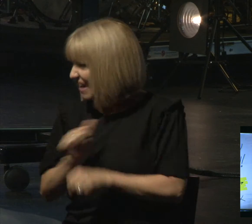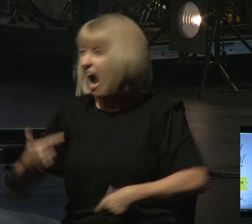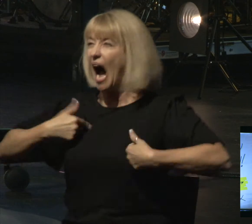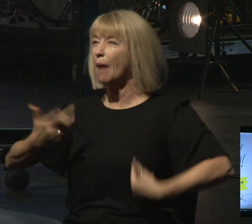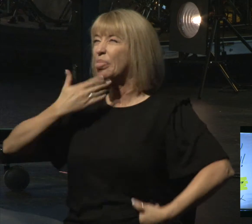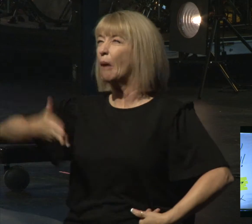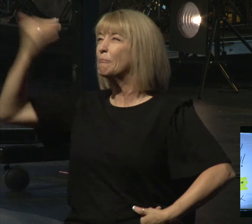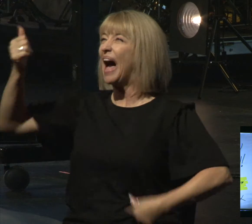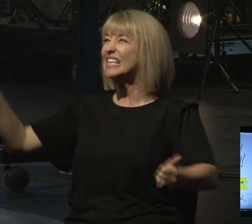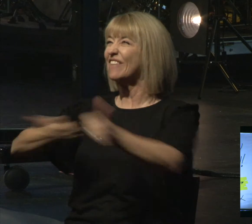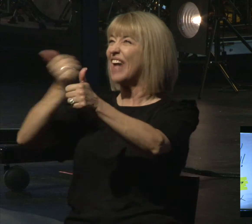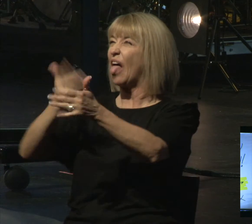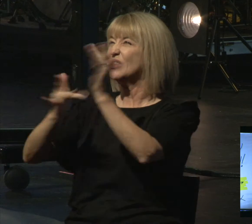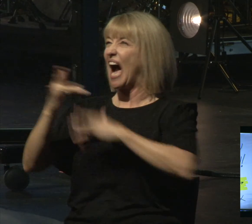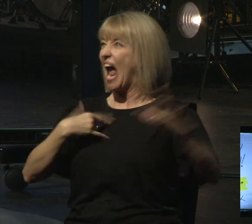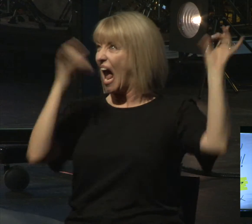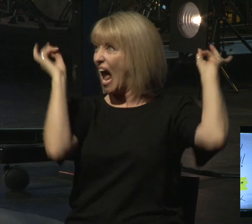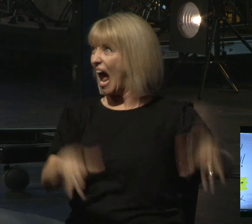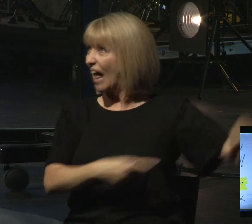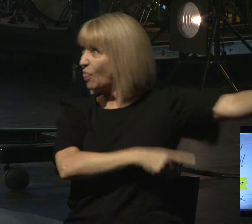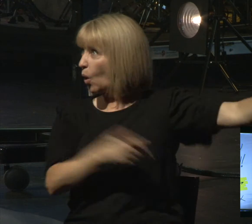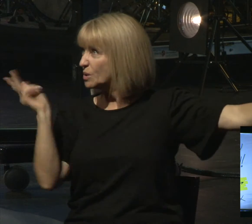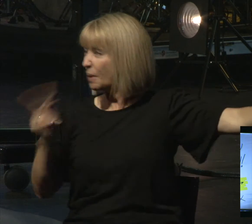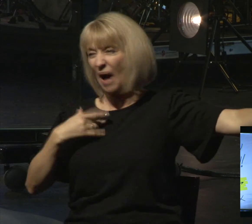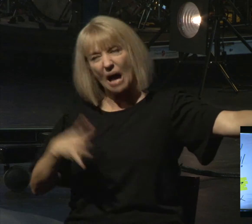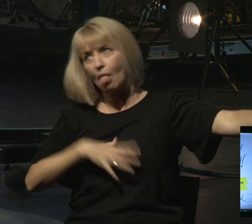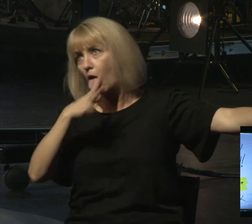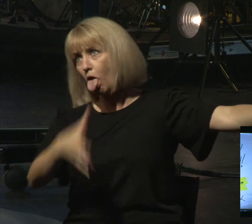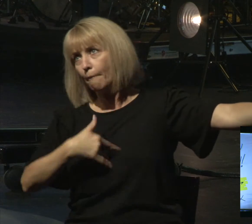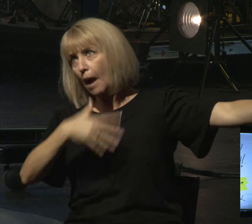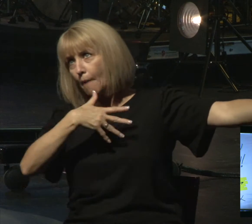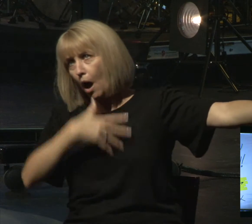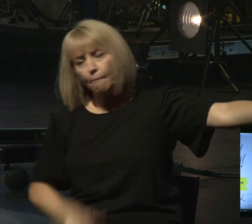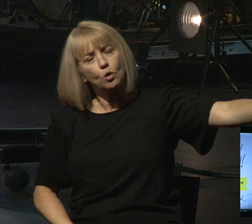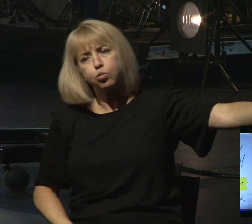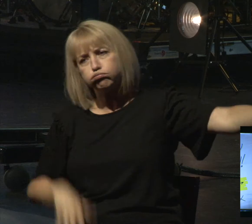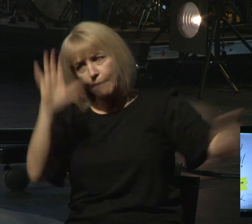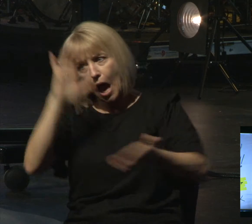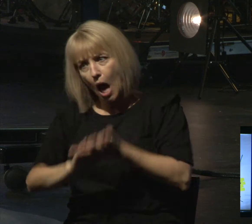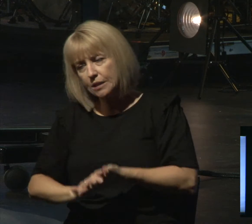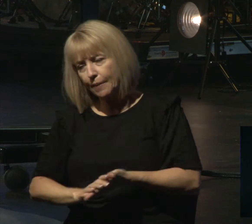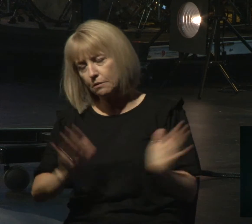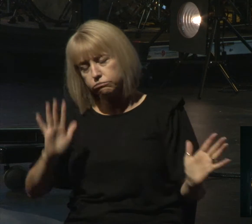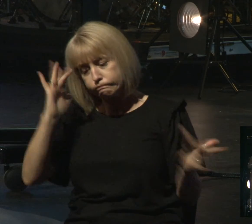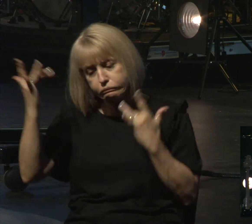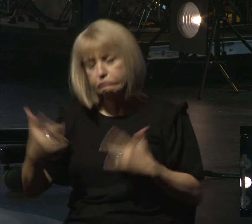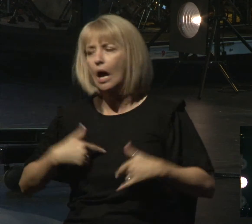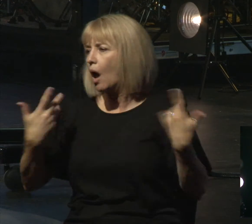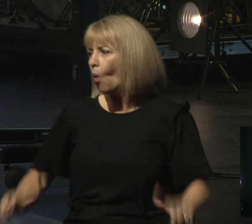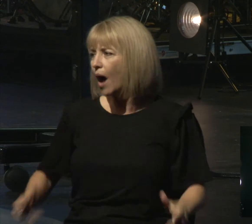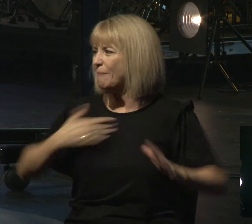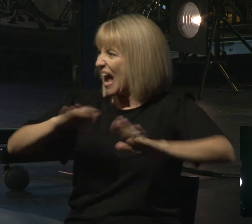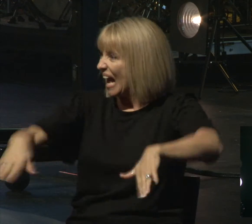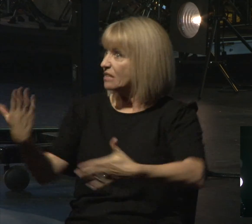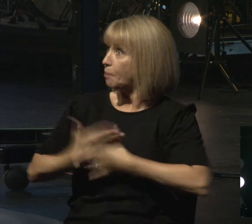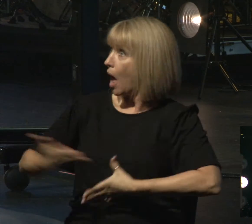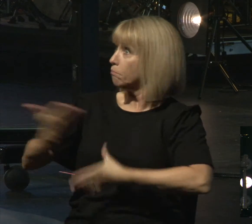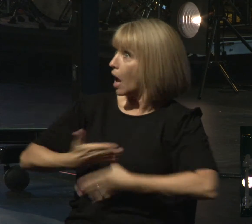best follower of Jesus in the room. I can't stand my mom. I can't stand my husband. I can't stand my kids. They bug me to